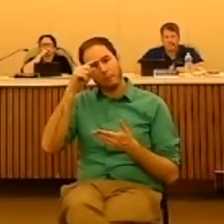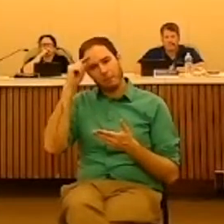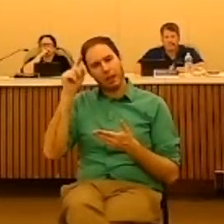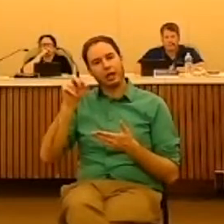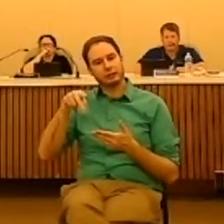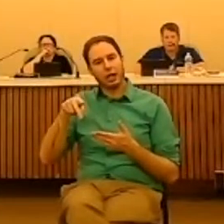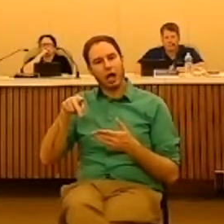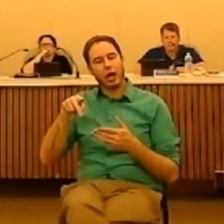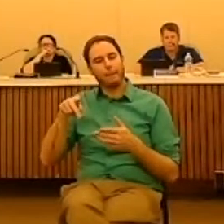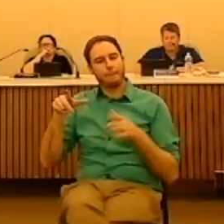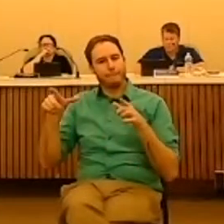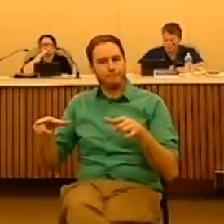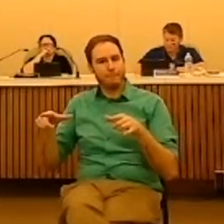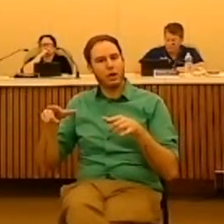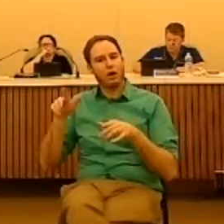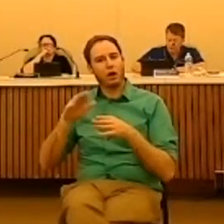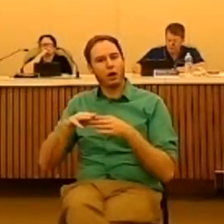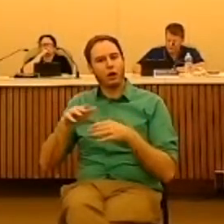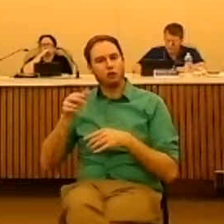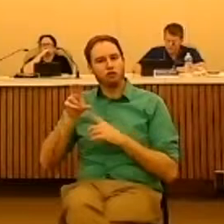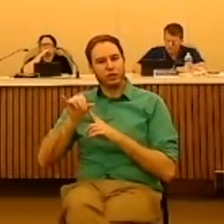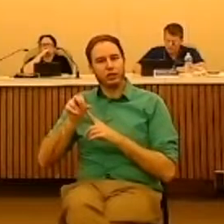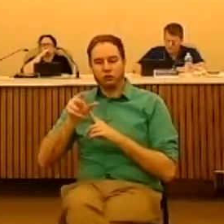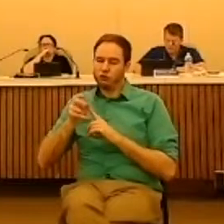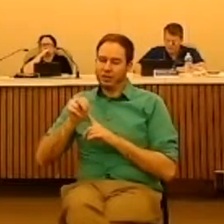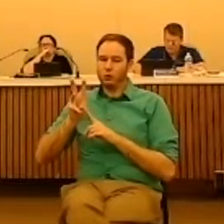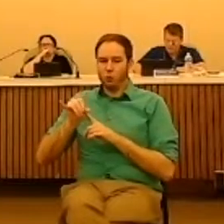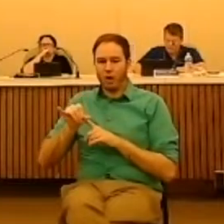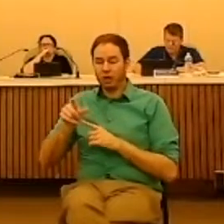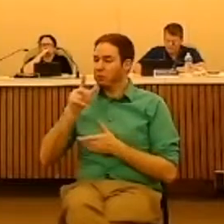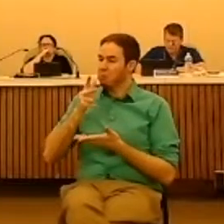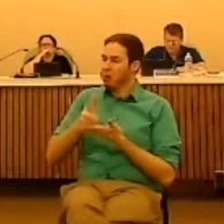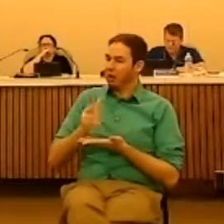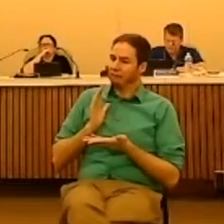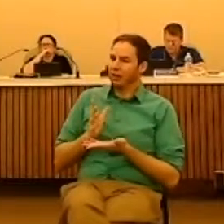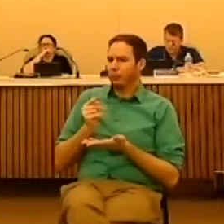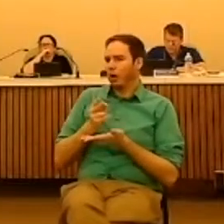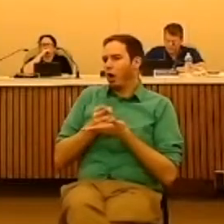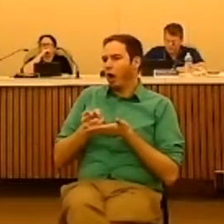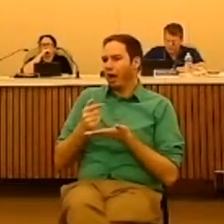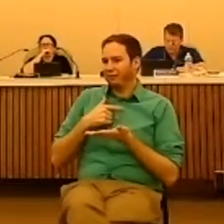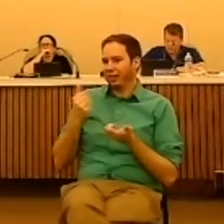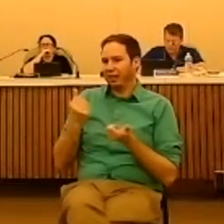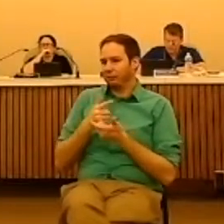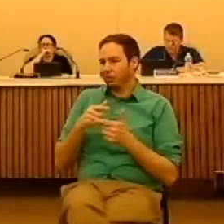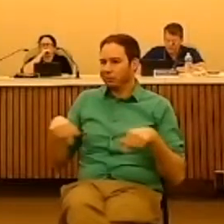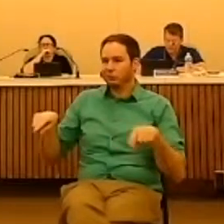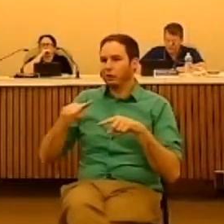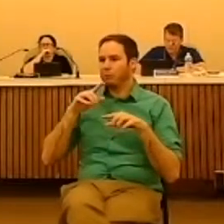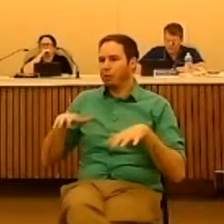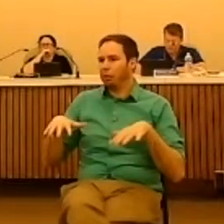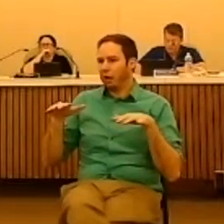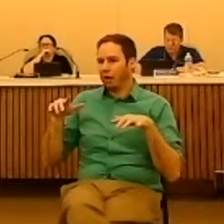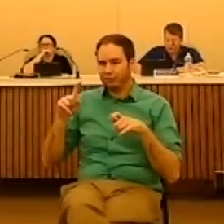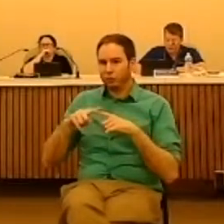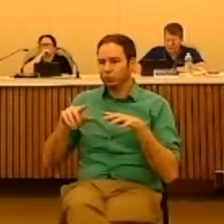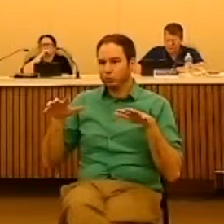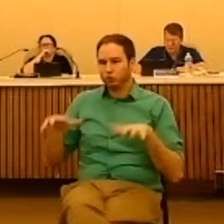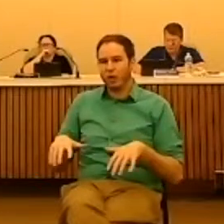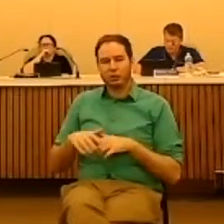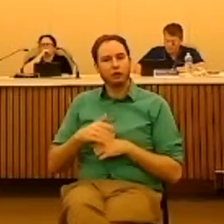in the greenway. The parking Or lots are greenbelt. fine. It's just that everything's plugged up and it's got to be drenched.